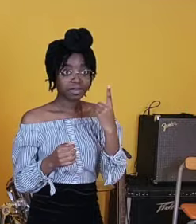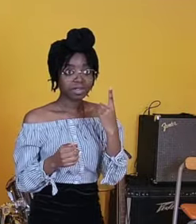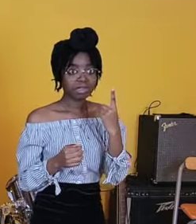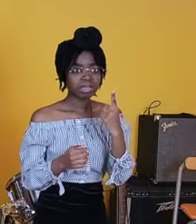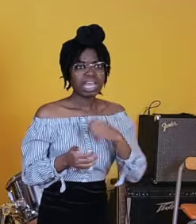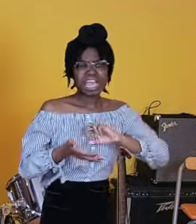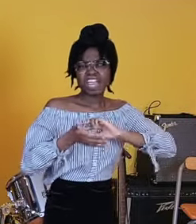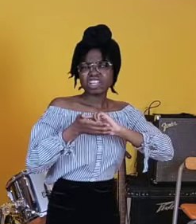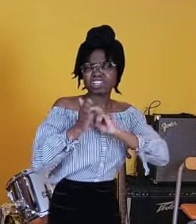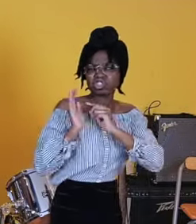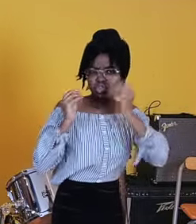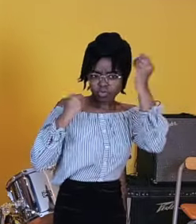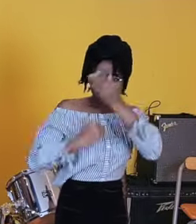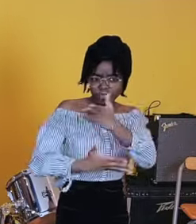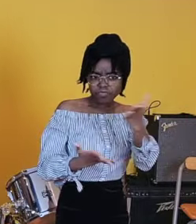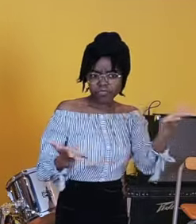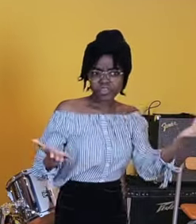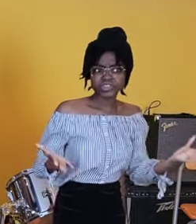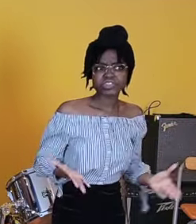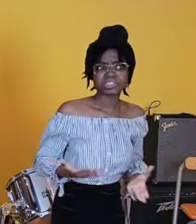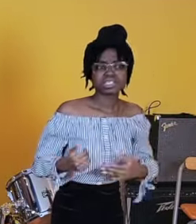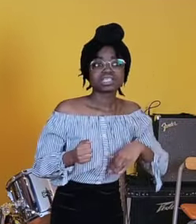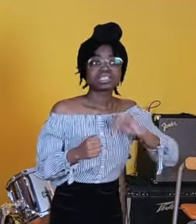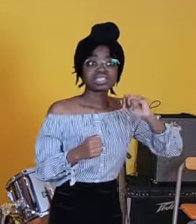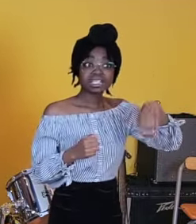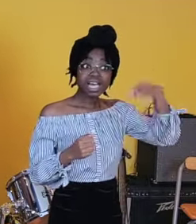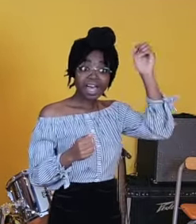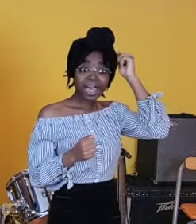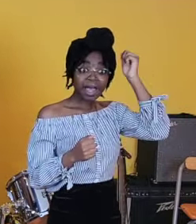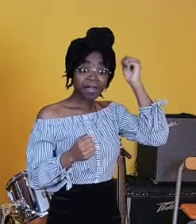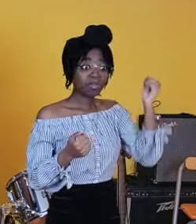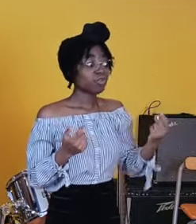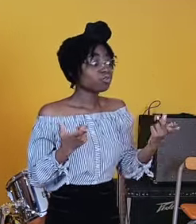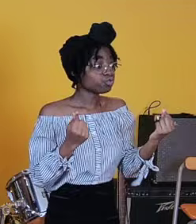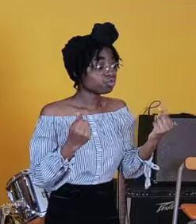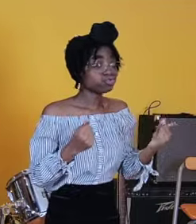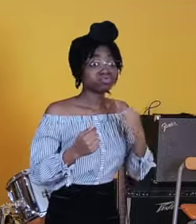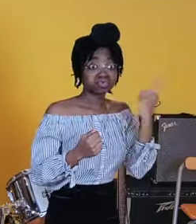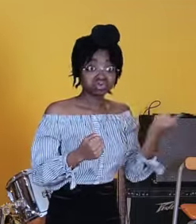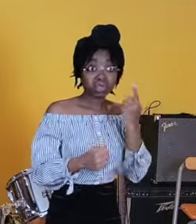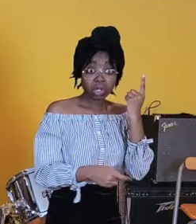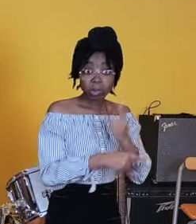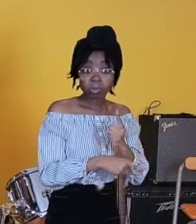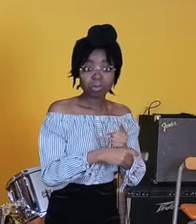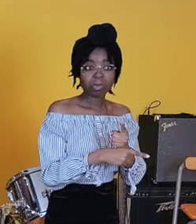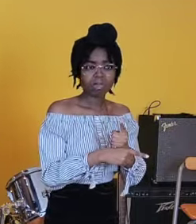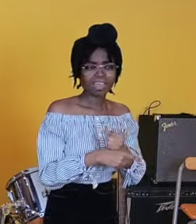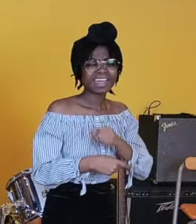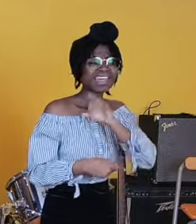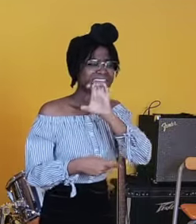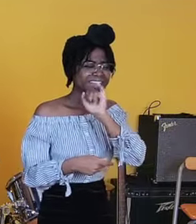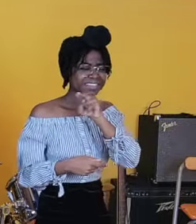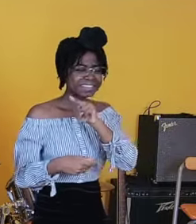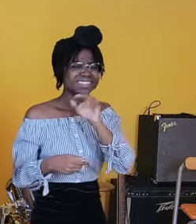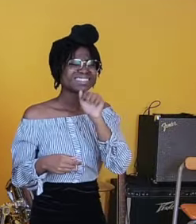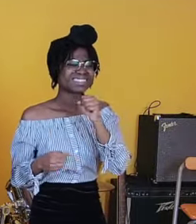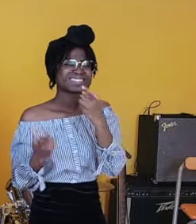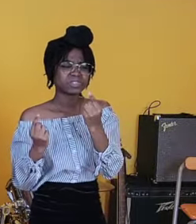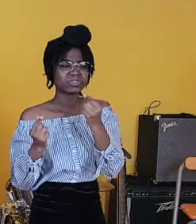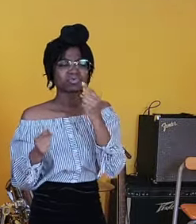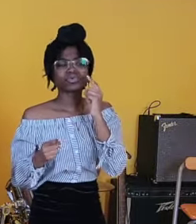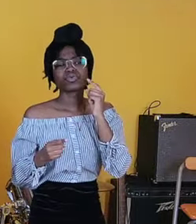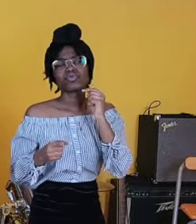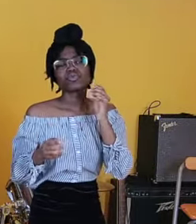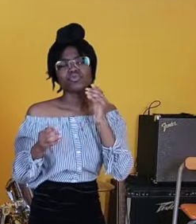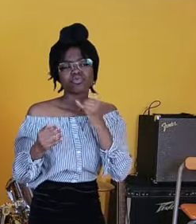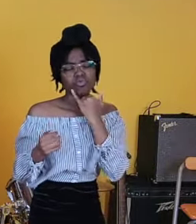did something right. Even though Cain did something wrong or went the wrong way. You know what? You and I, we have been taught the word of God. We